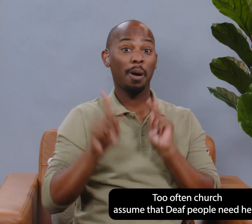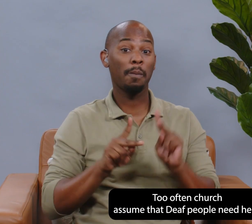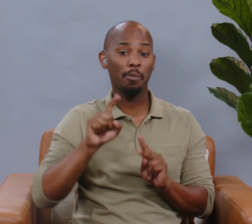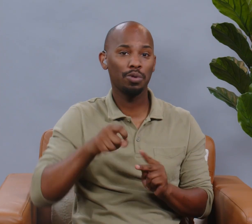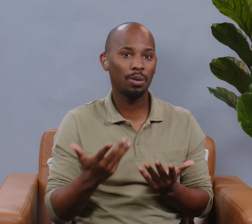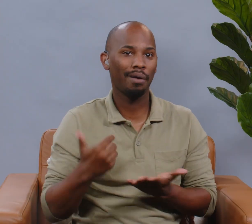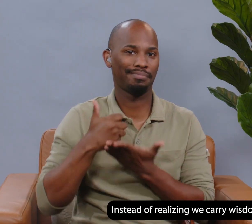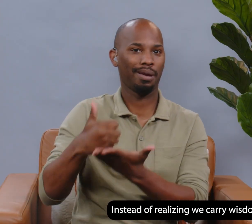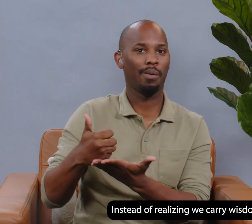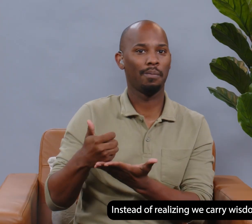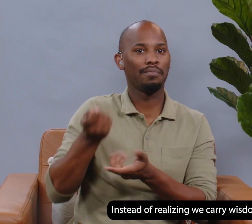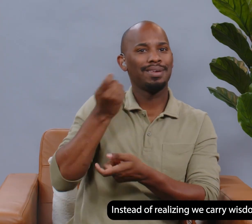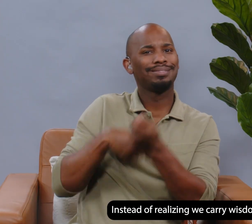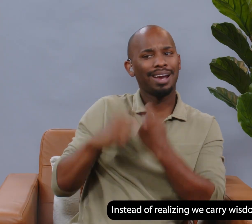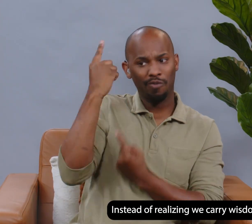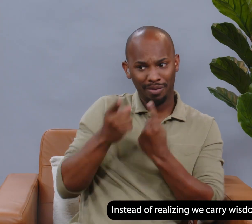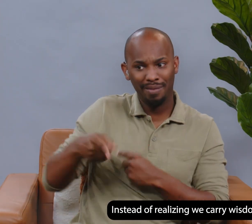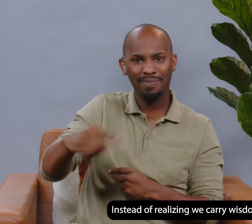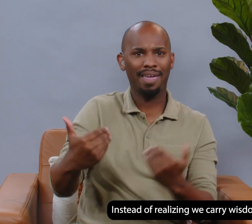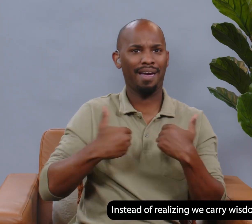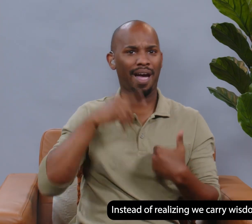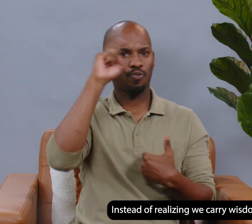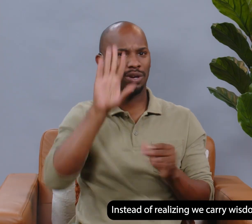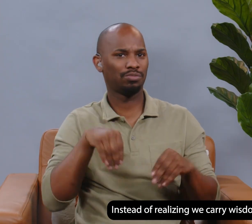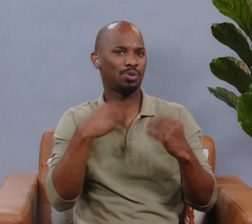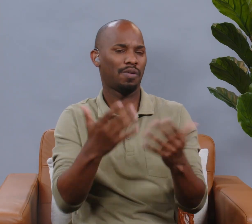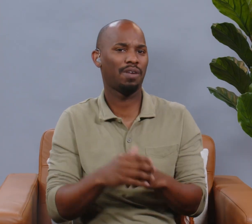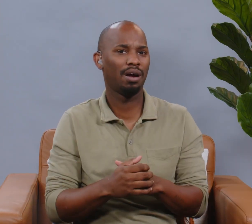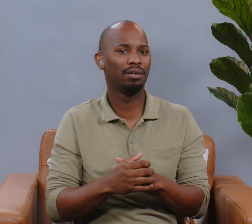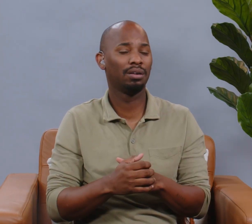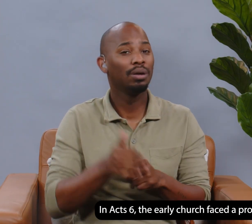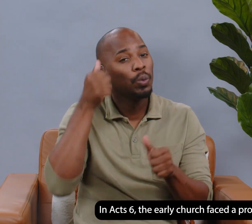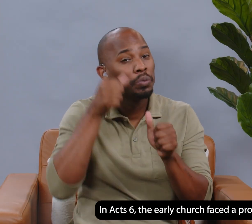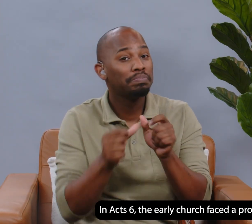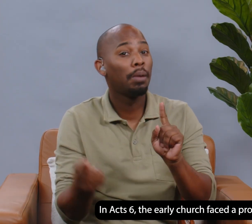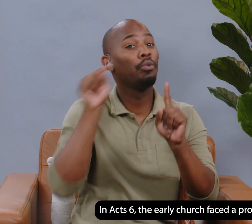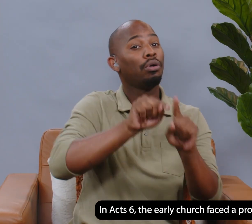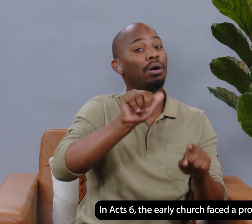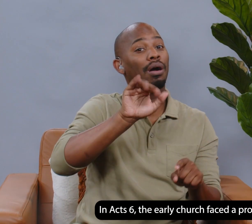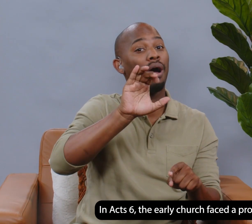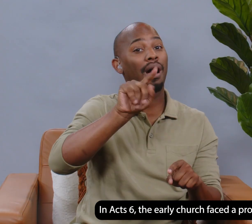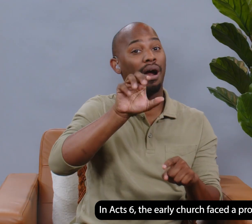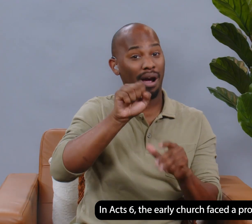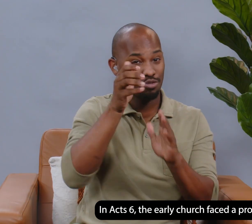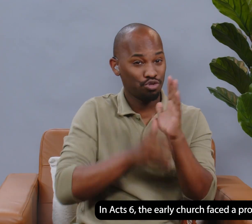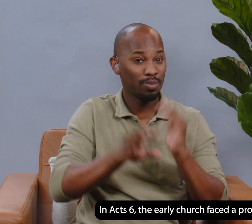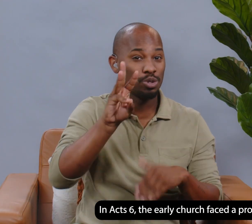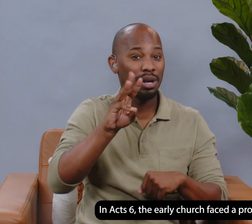help, instead of realizing we carry wisdom. In Acts chapter 6, the early church faced the problem.